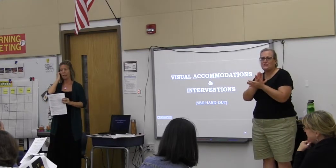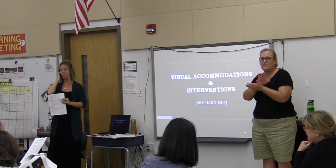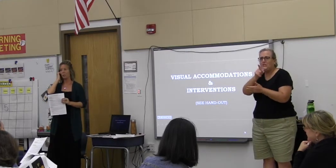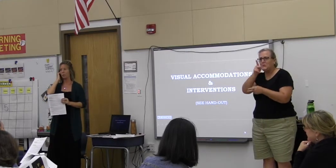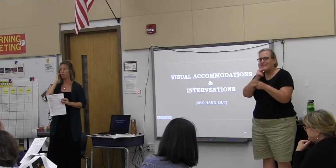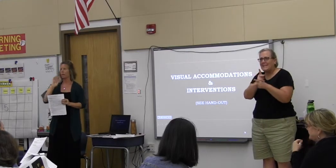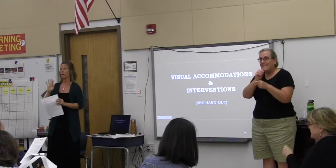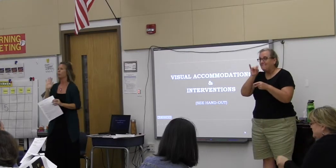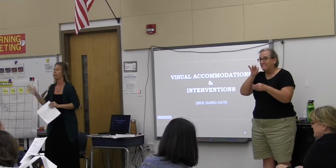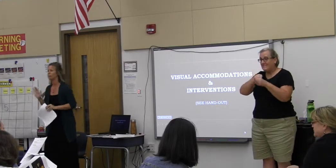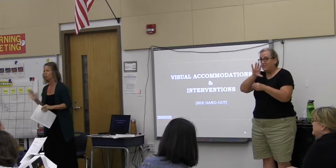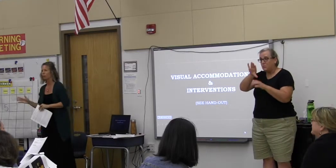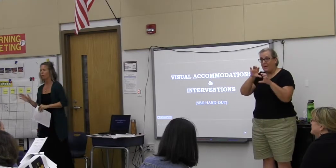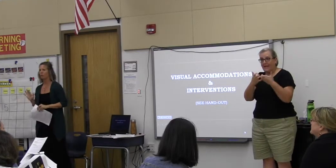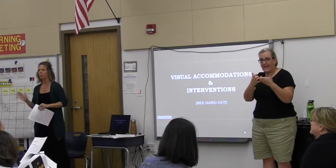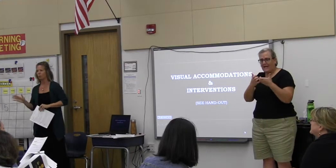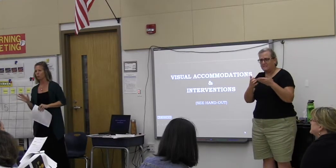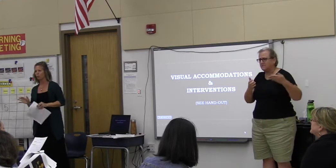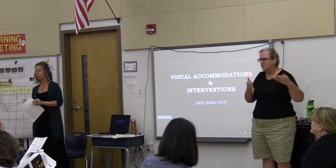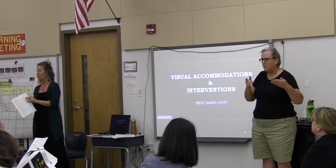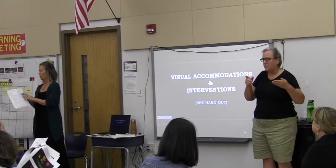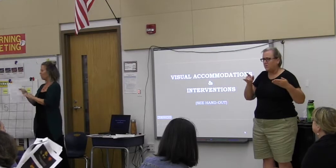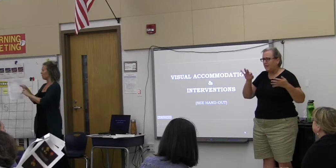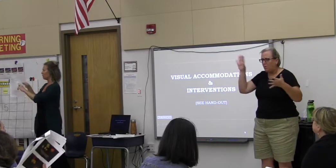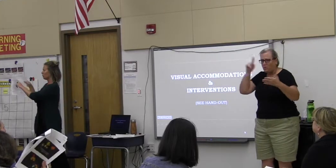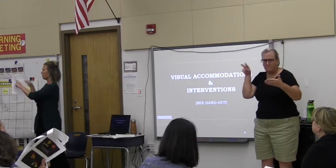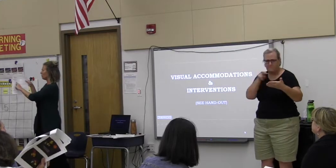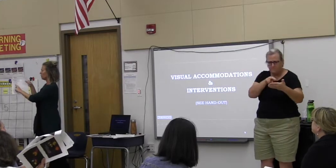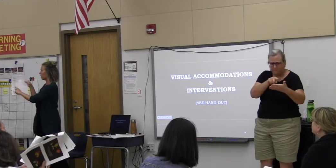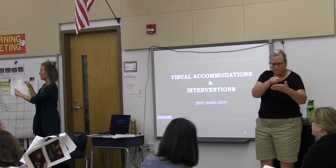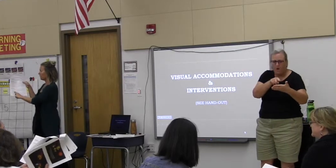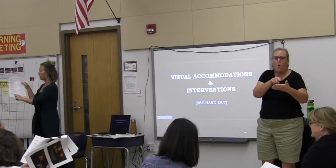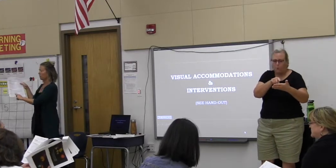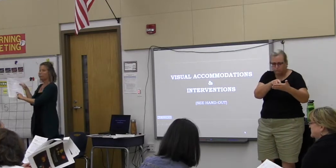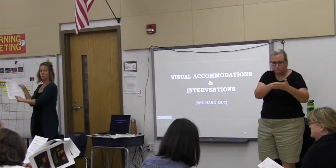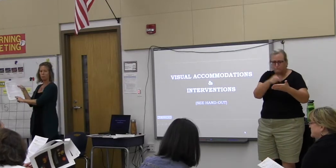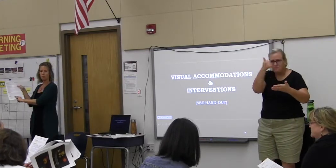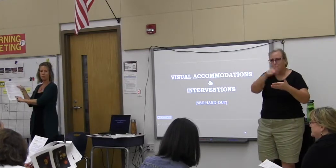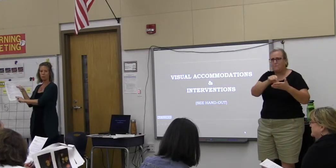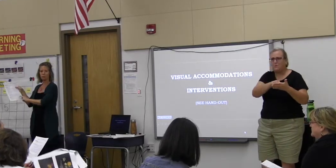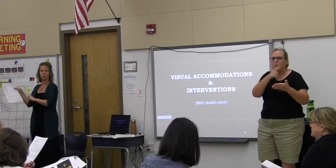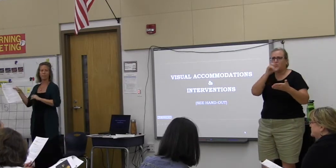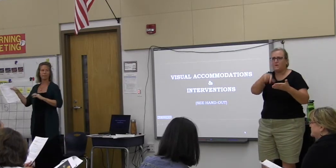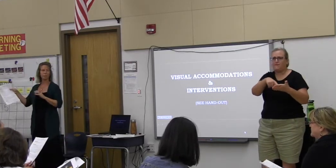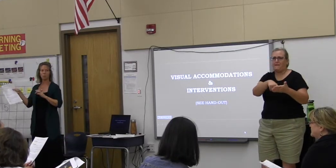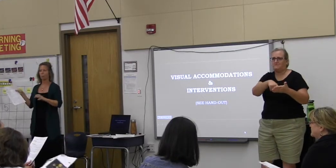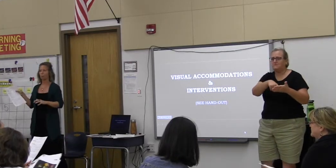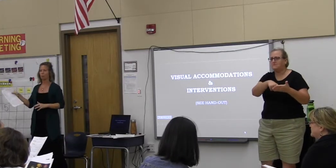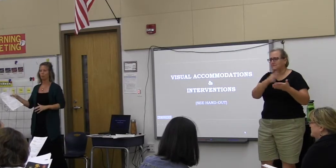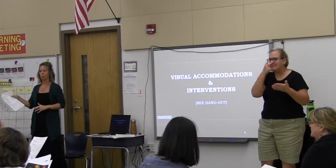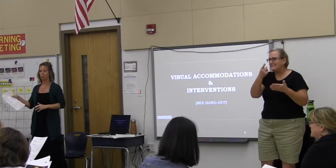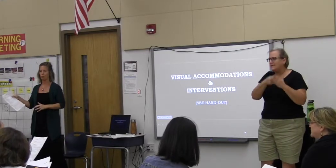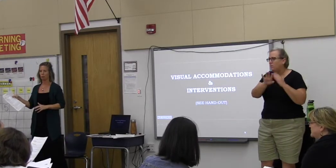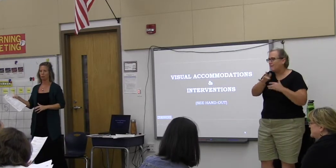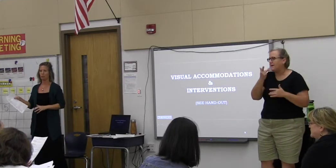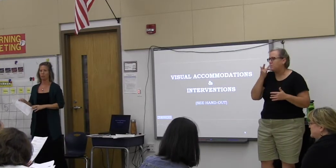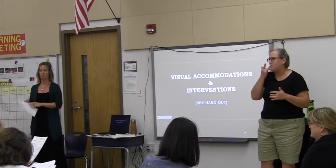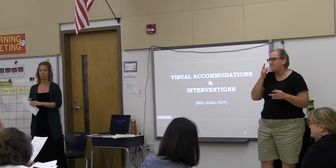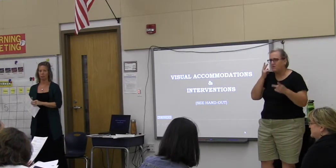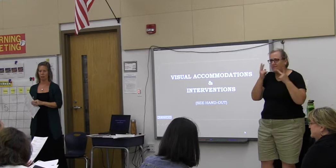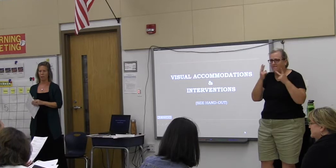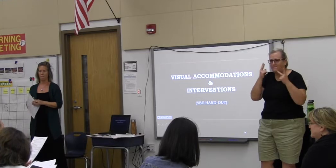in your classroom and you're like, oh, wait a minute, what visual field? You can just look down for the yellow and find visual field and see what their preferred visual